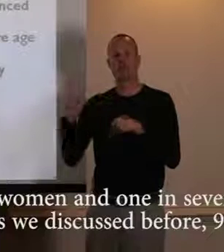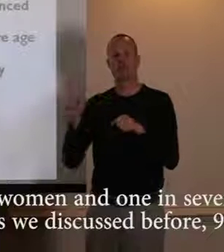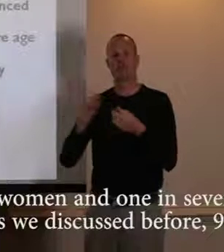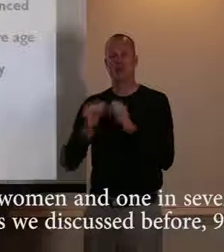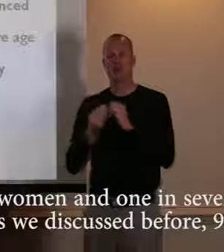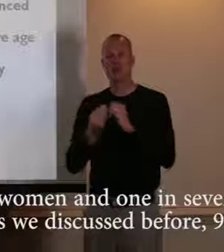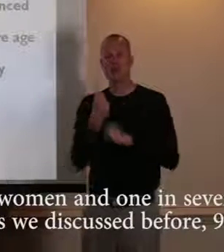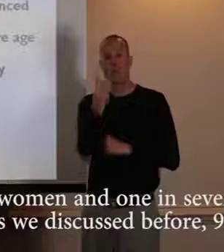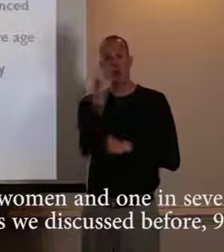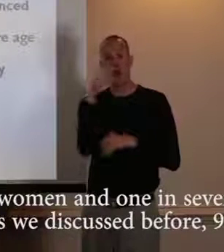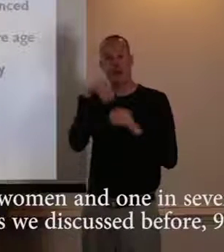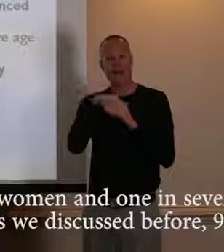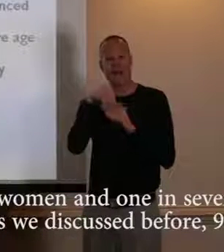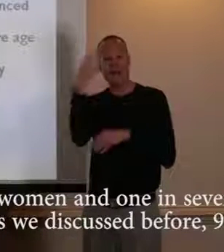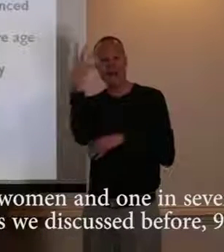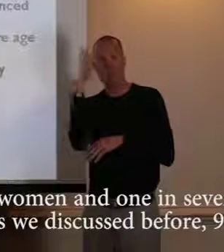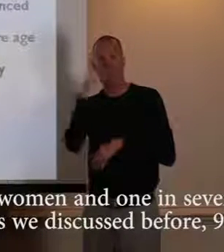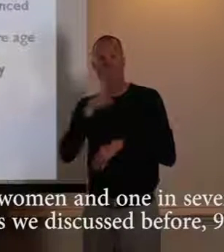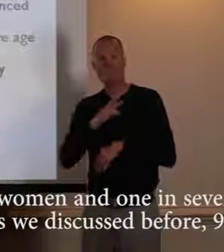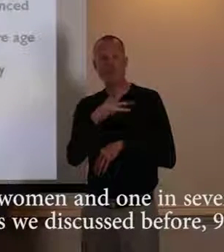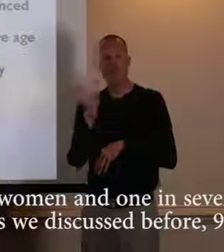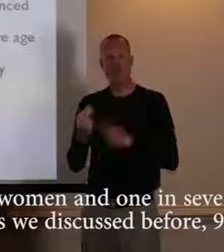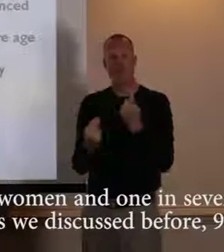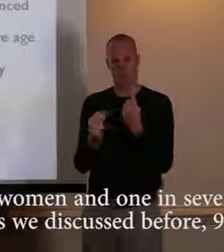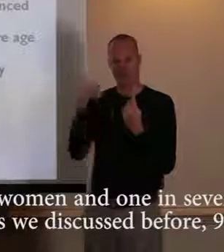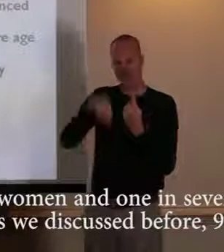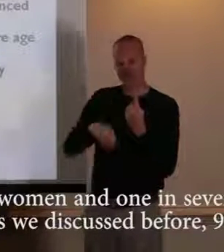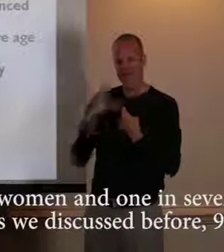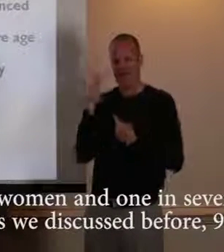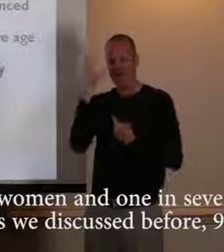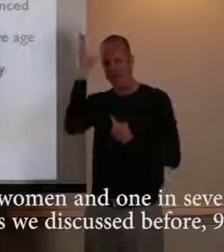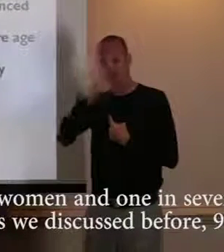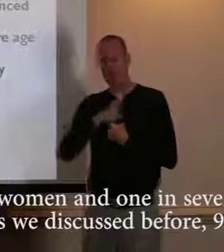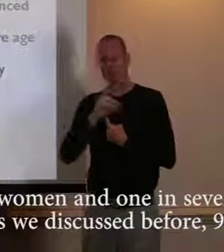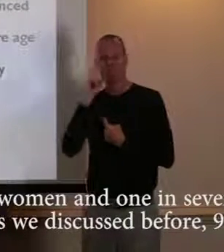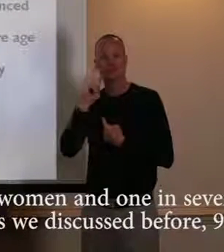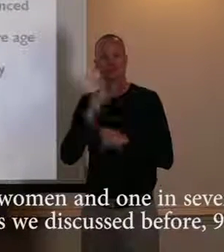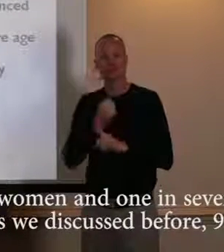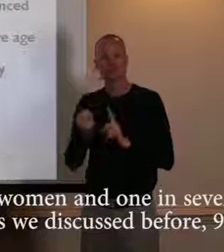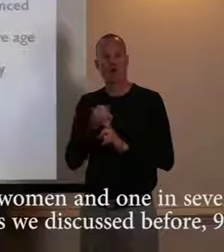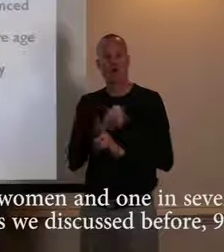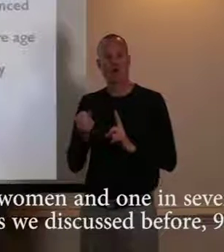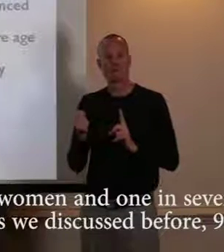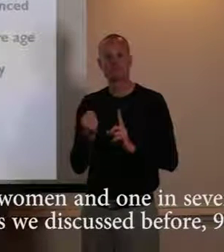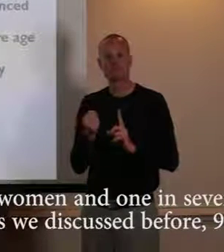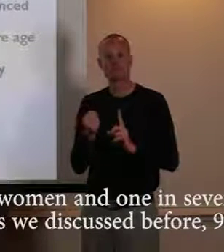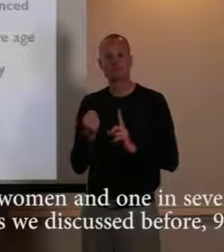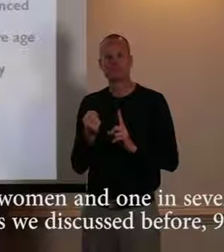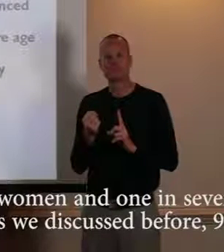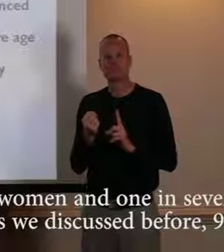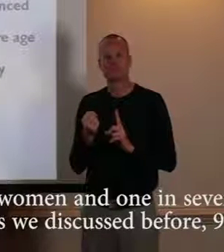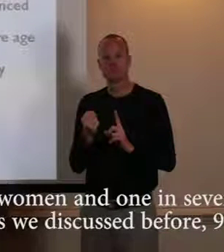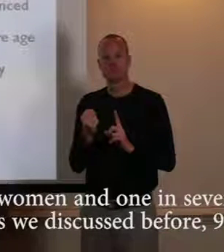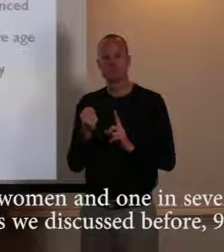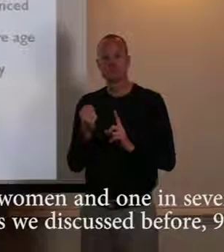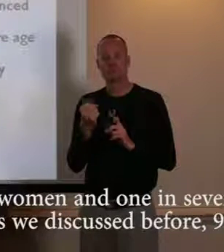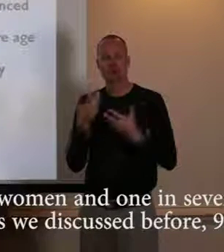in 4 women and 1 in 7 men are sexually assaulted. As we discussed before,